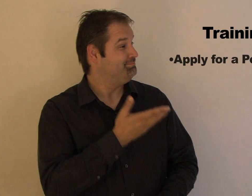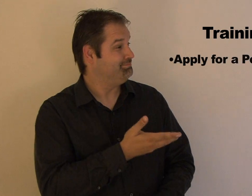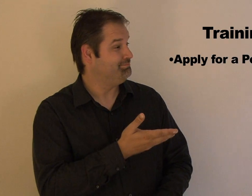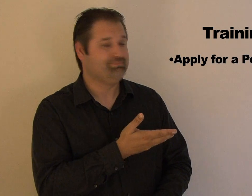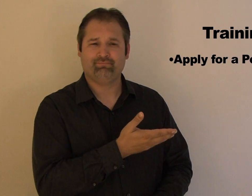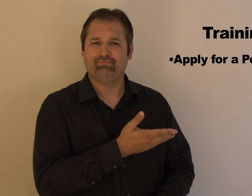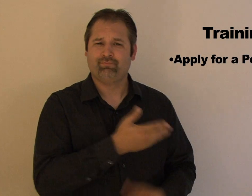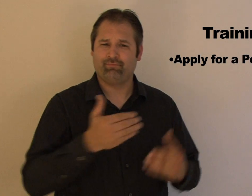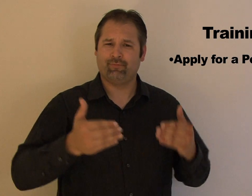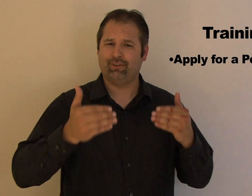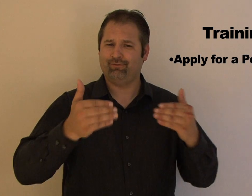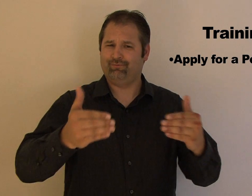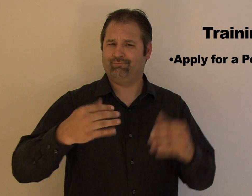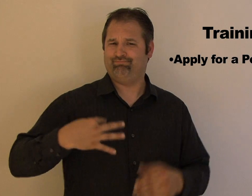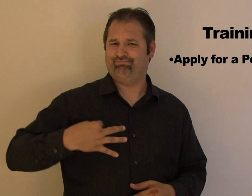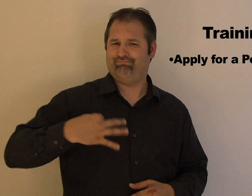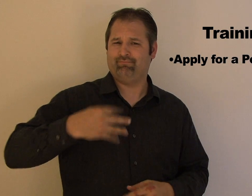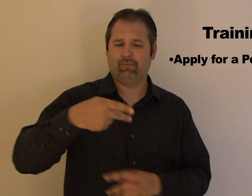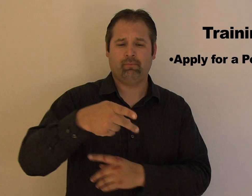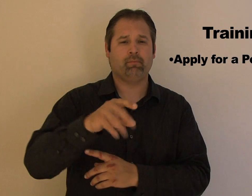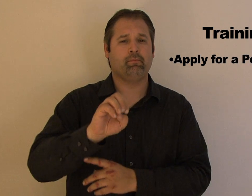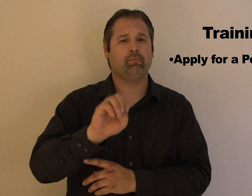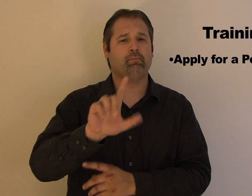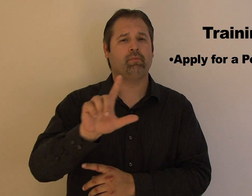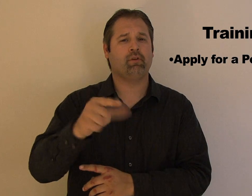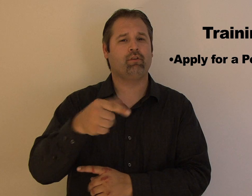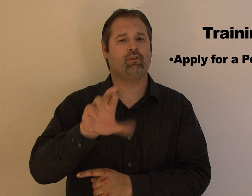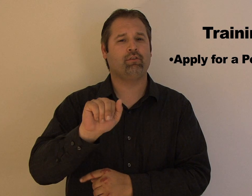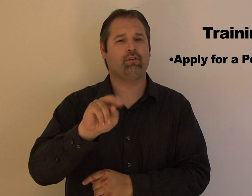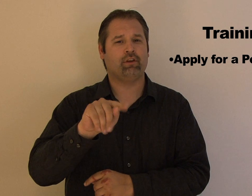Apply for a Pell Grant. Perhaps pay for a training or go to school.